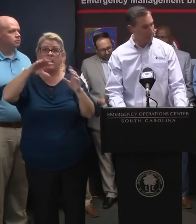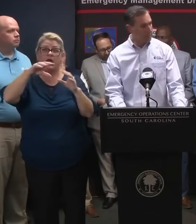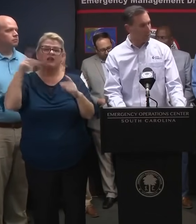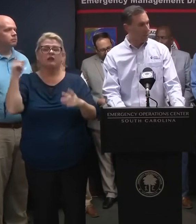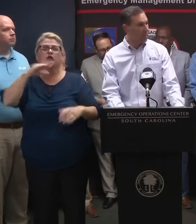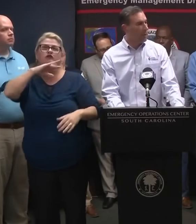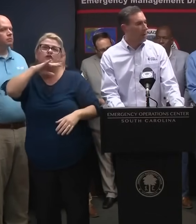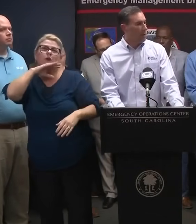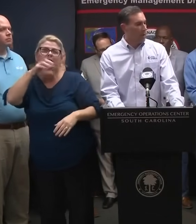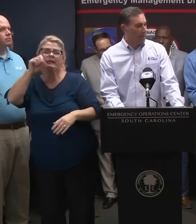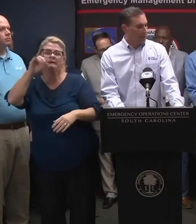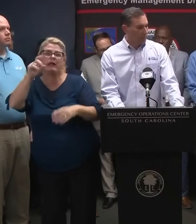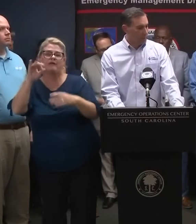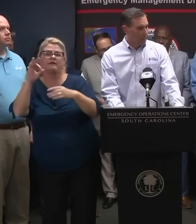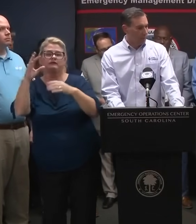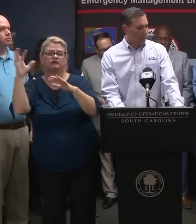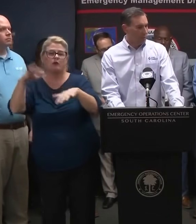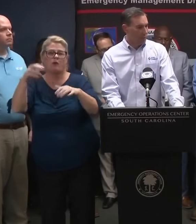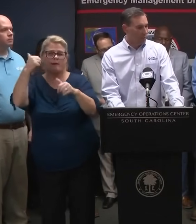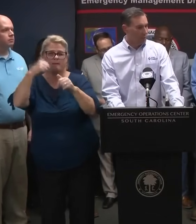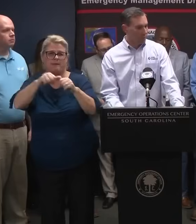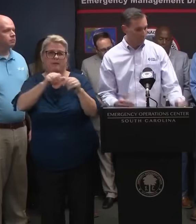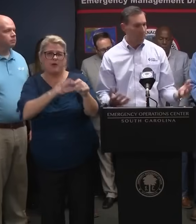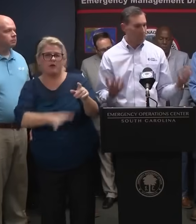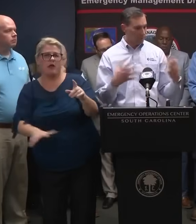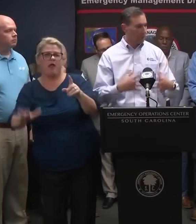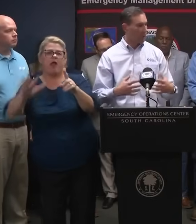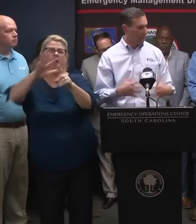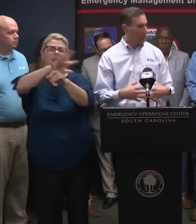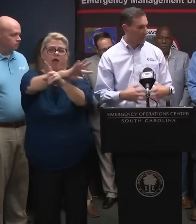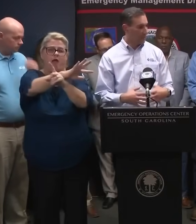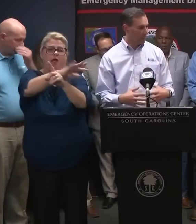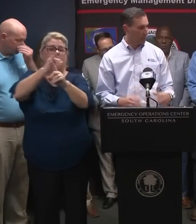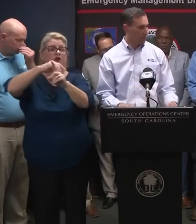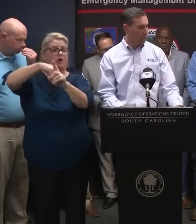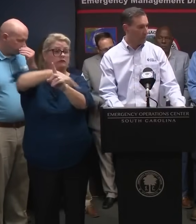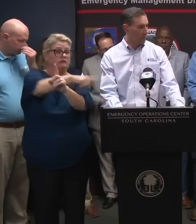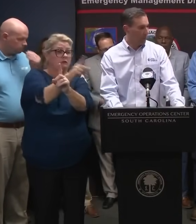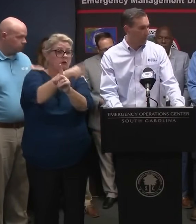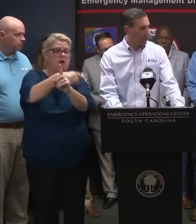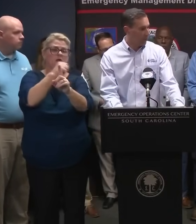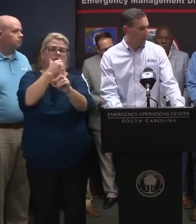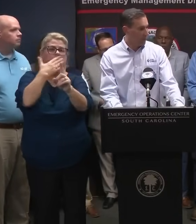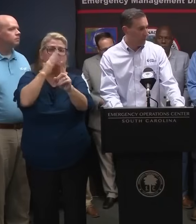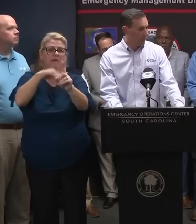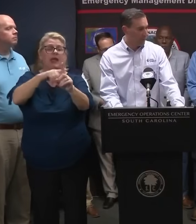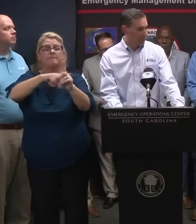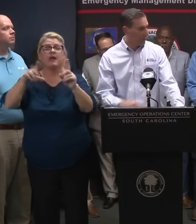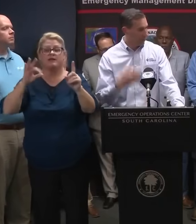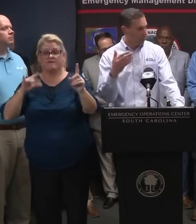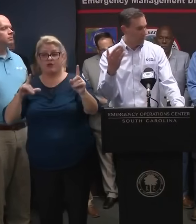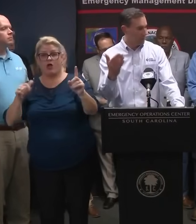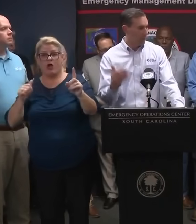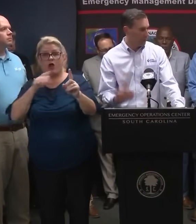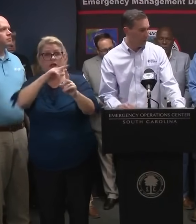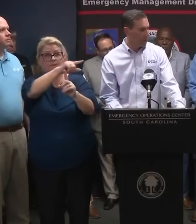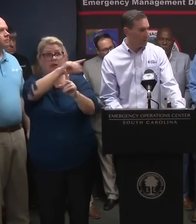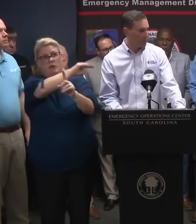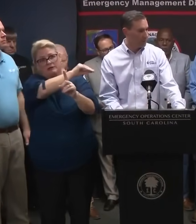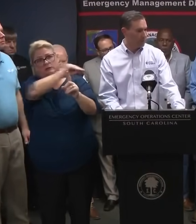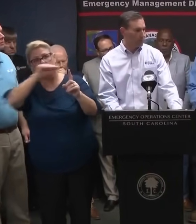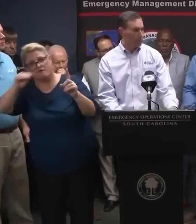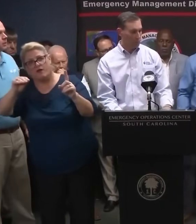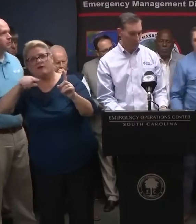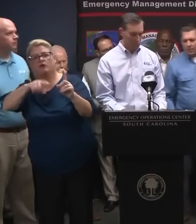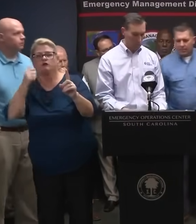dirty side of the storm, and didn't face the level of destruction. So we're starting to collapse in and move crews from Florida and the Midwest. So that number will continue to